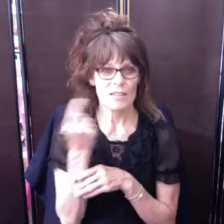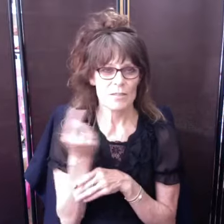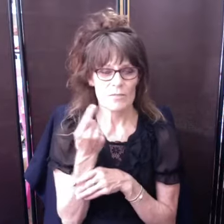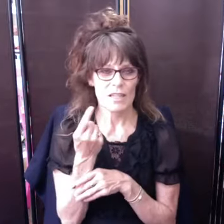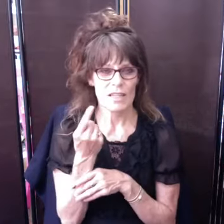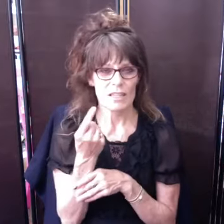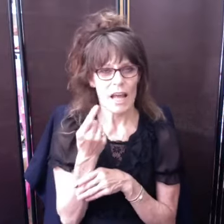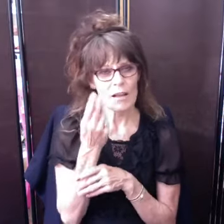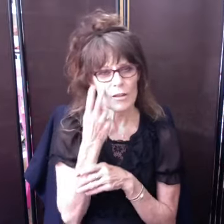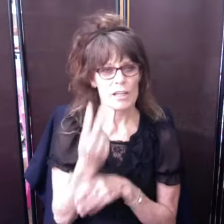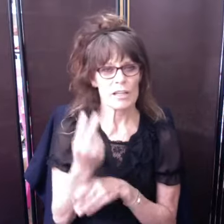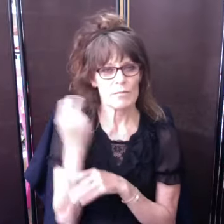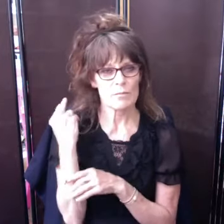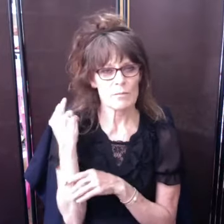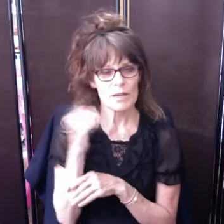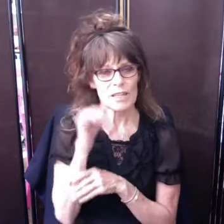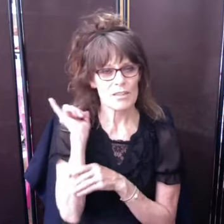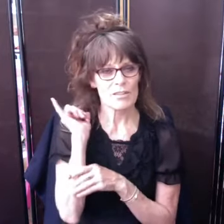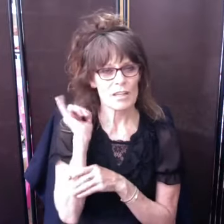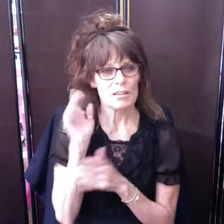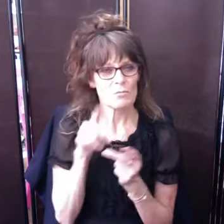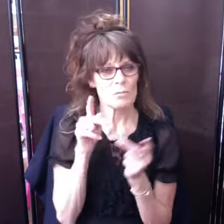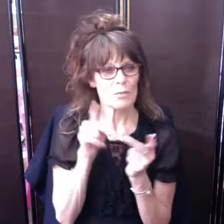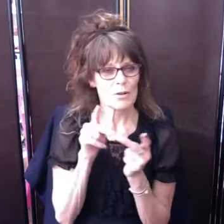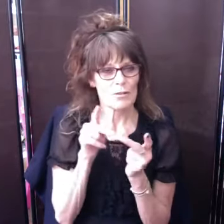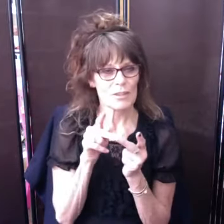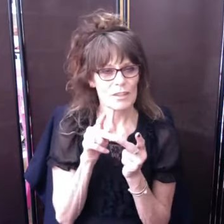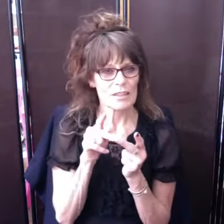look exactly the way that I always wanted it to look. Where had that been?